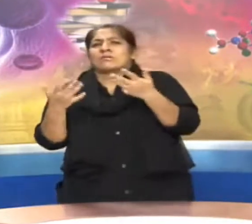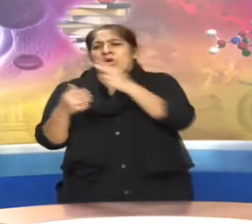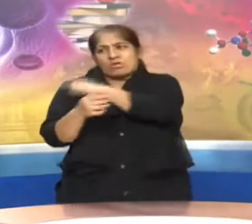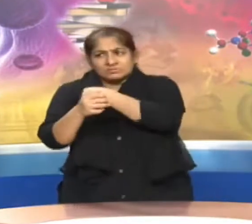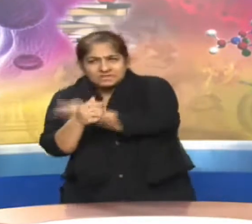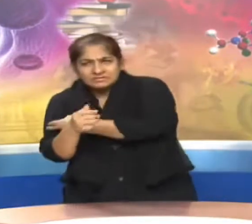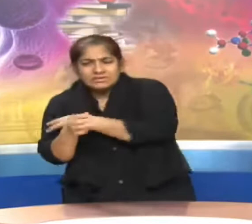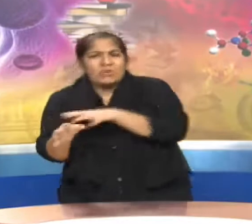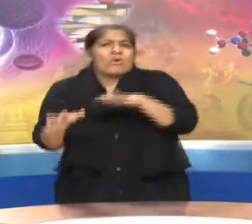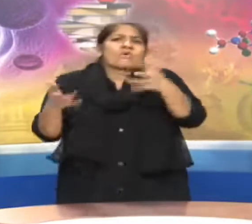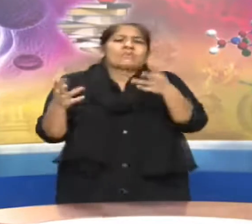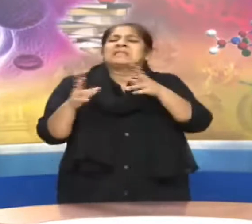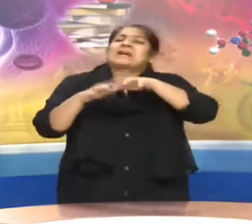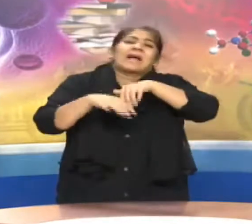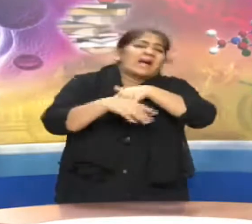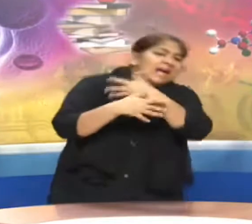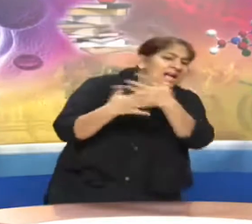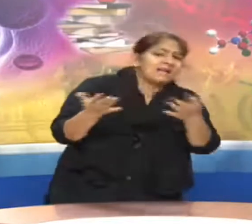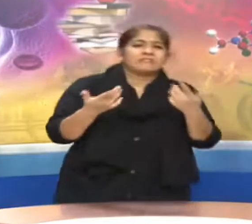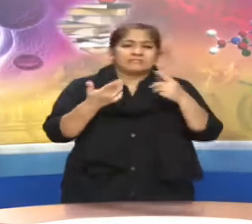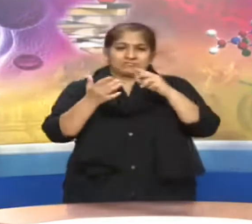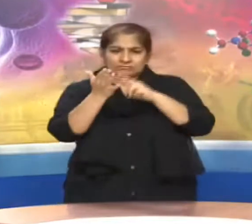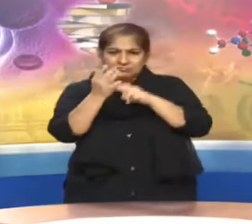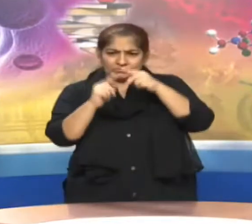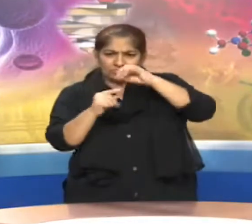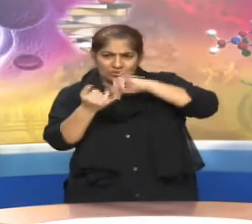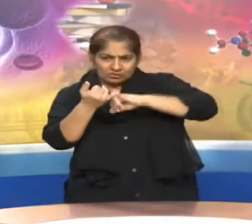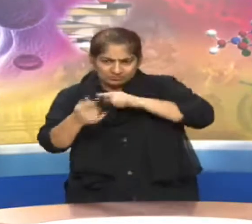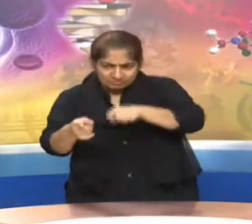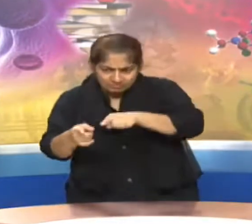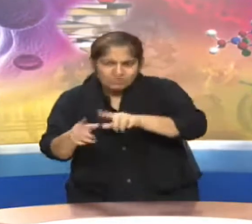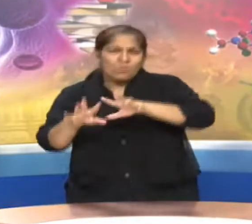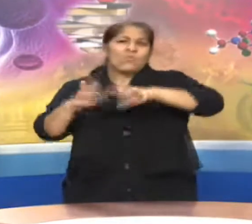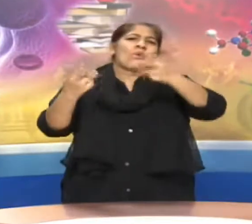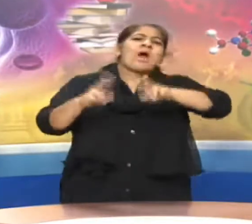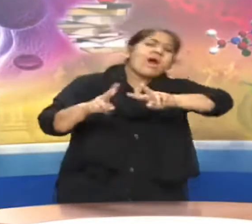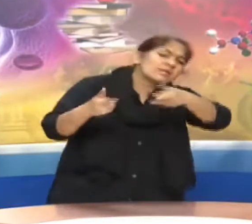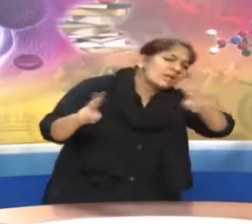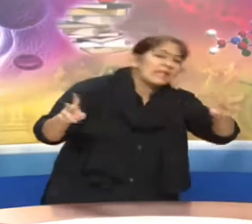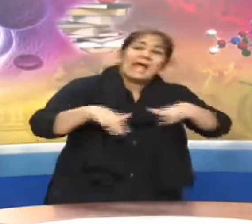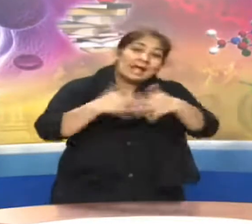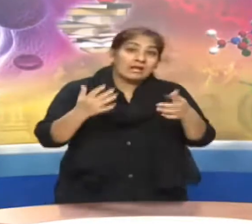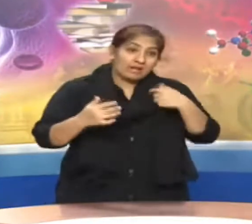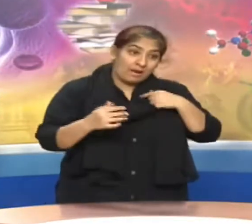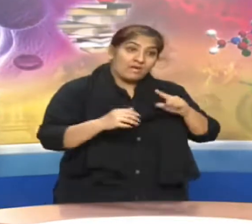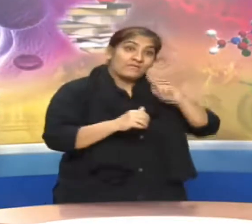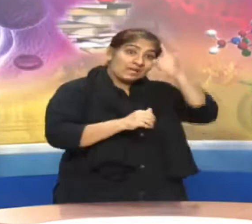in any NGO, in any kind of work which is volunteer based.